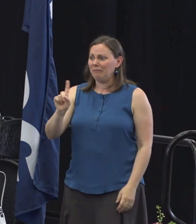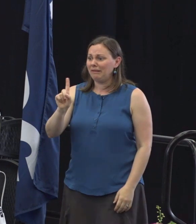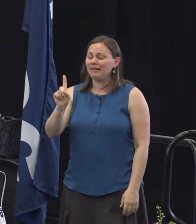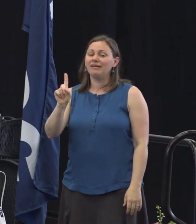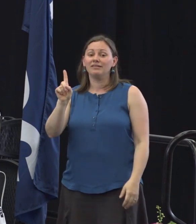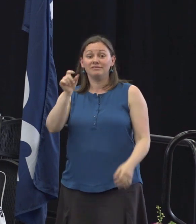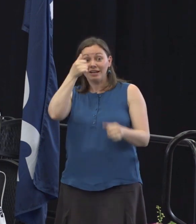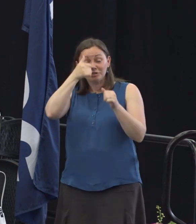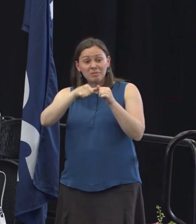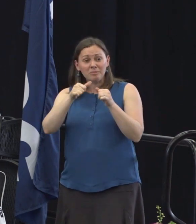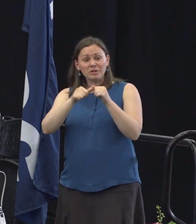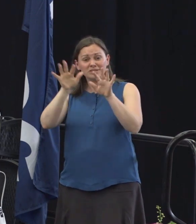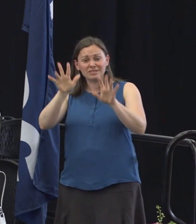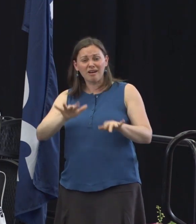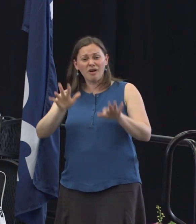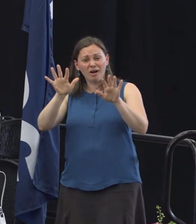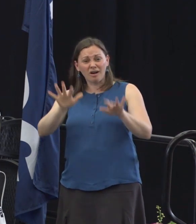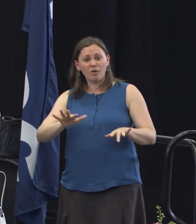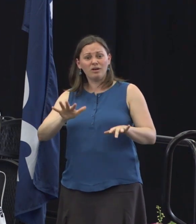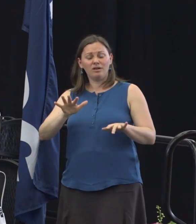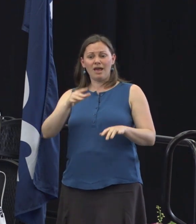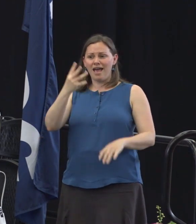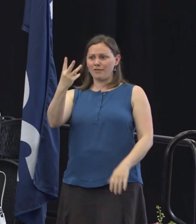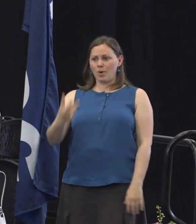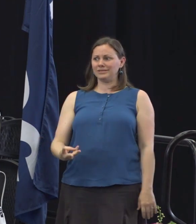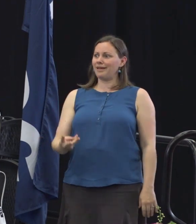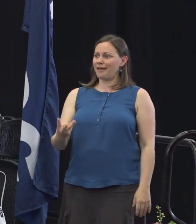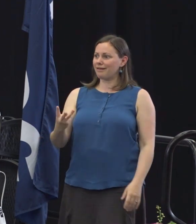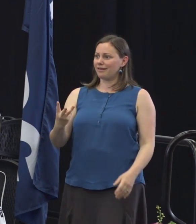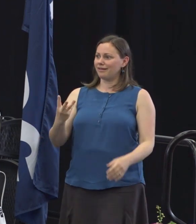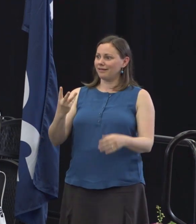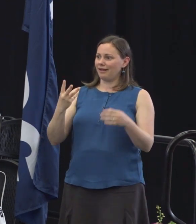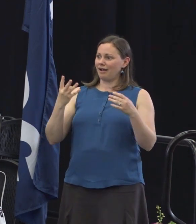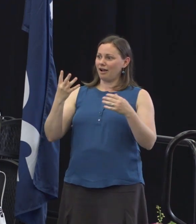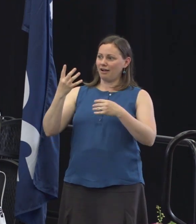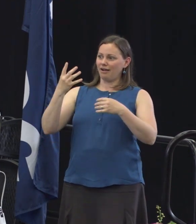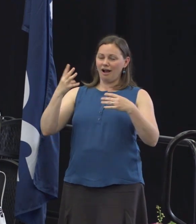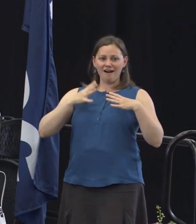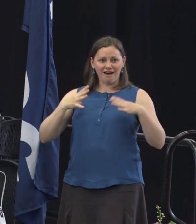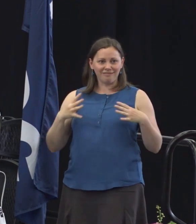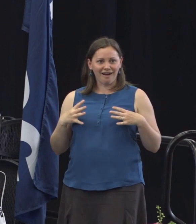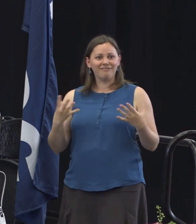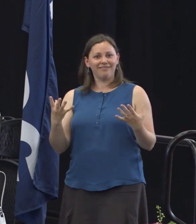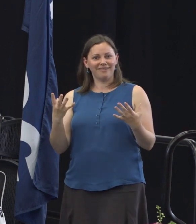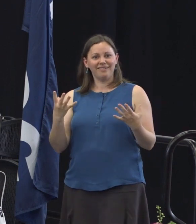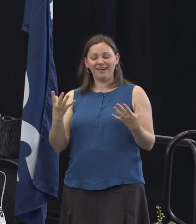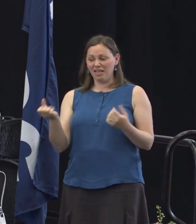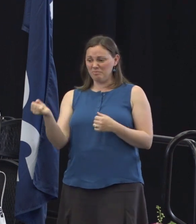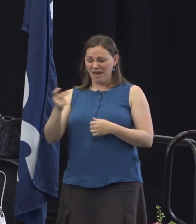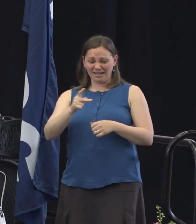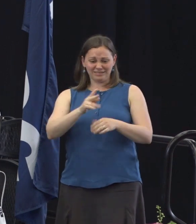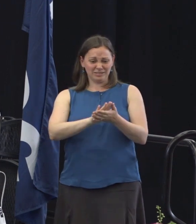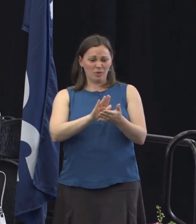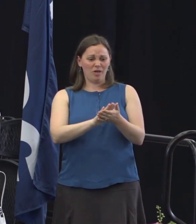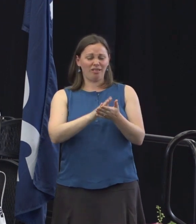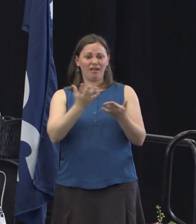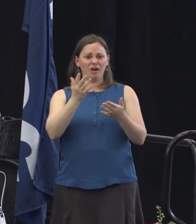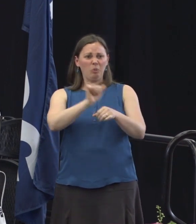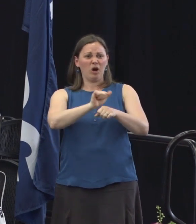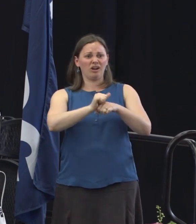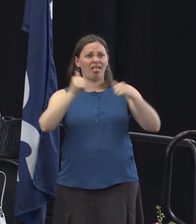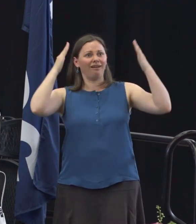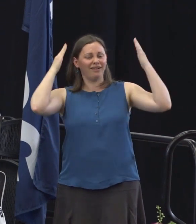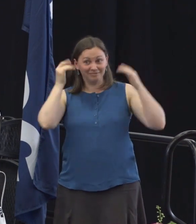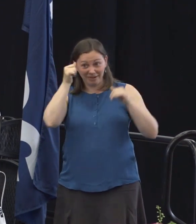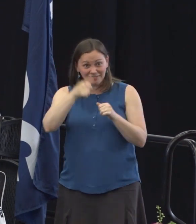huge snowstorms we had for like 5 Wednesdays in a row? And all the hard work we had to come back to? I